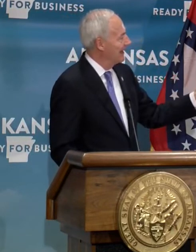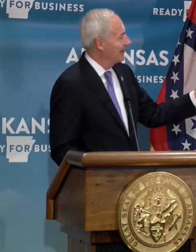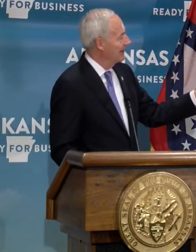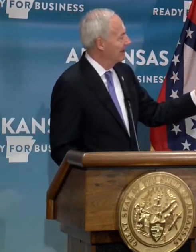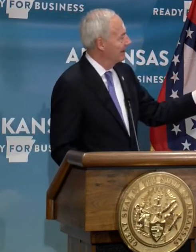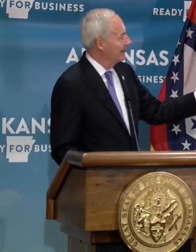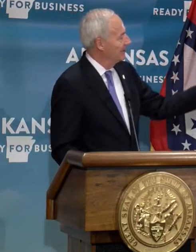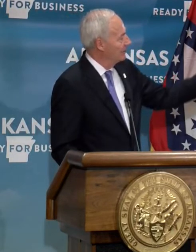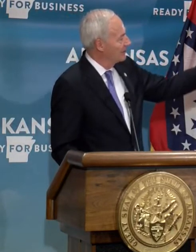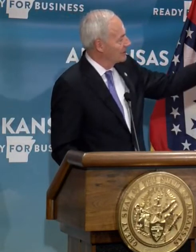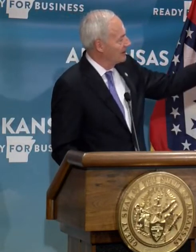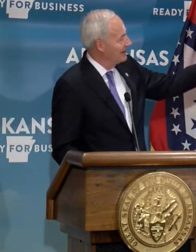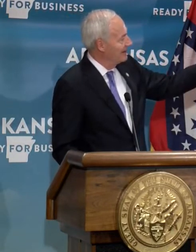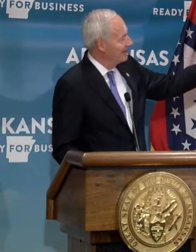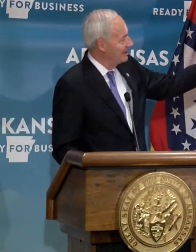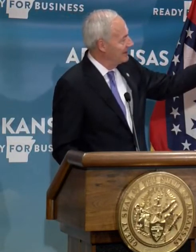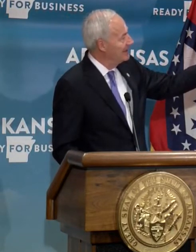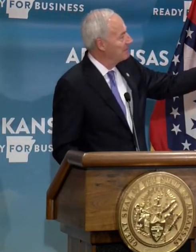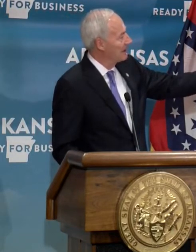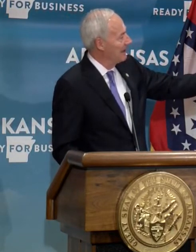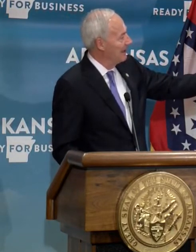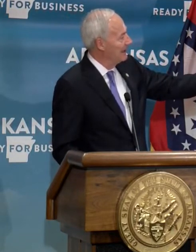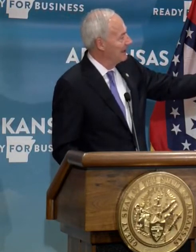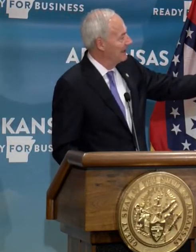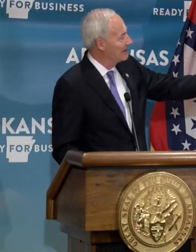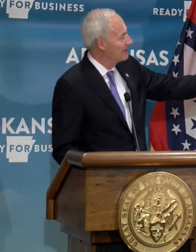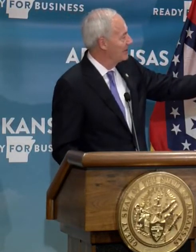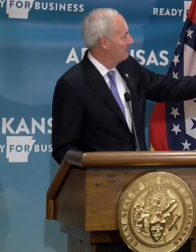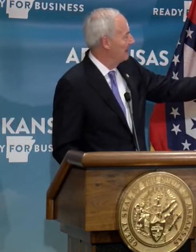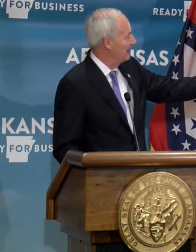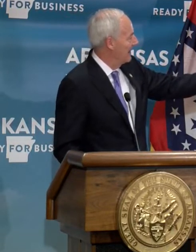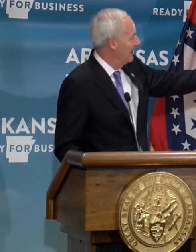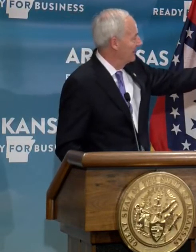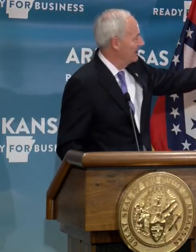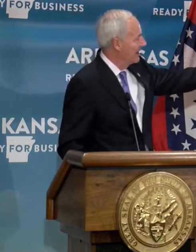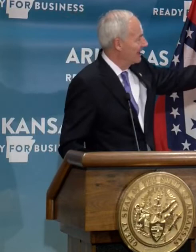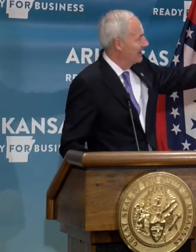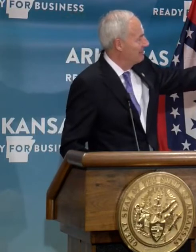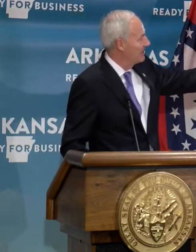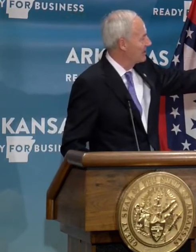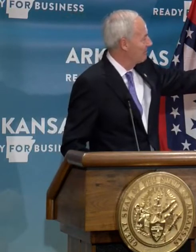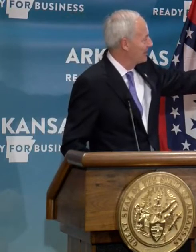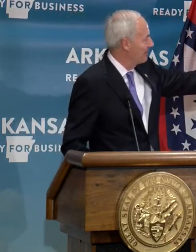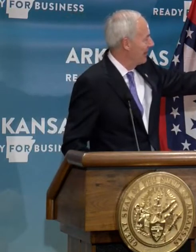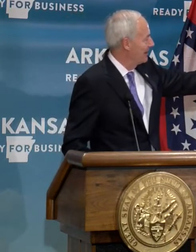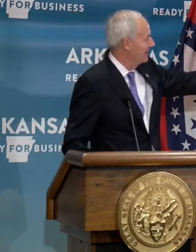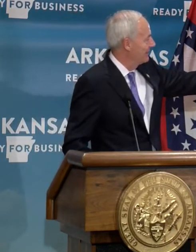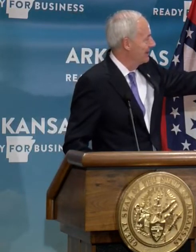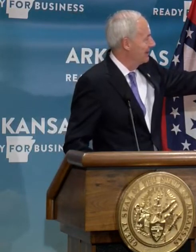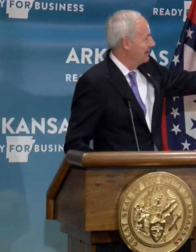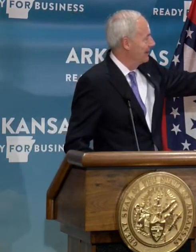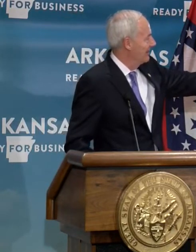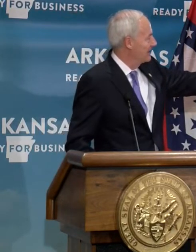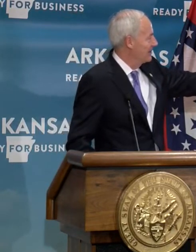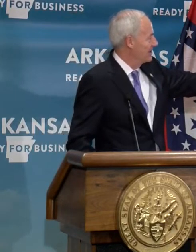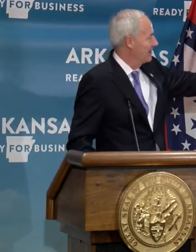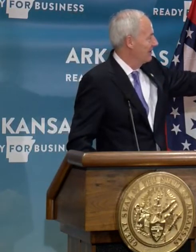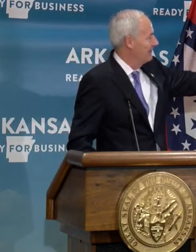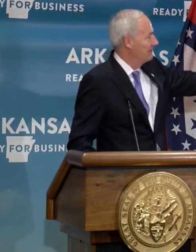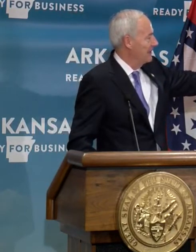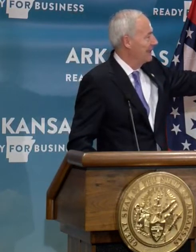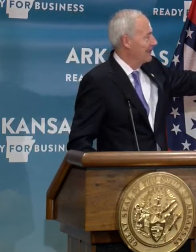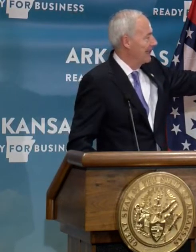Benton County, you can see the deep decline in cases in Benton County. And you got to keep this in perspective. This